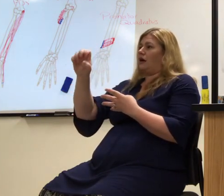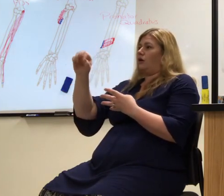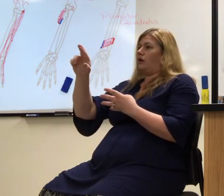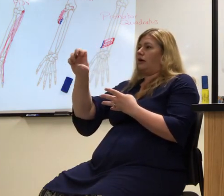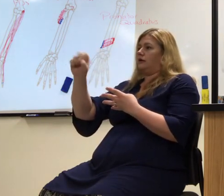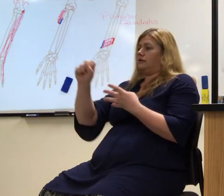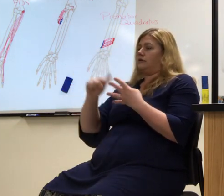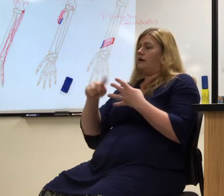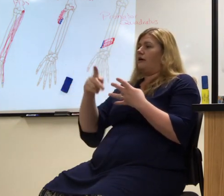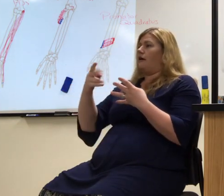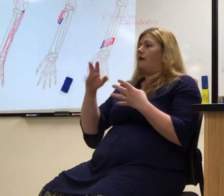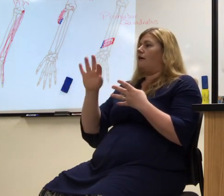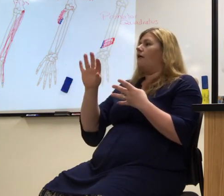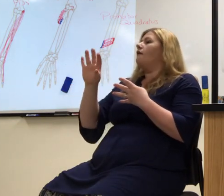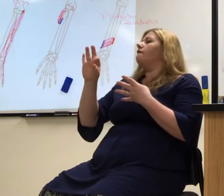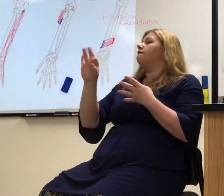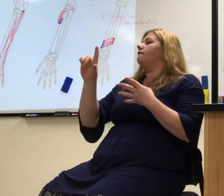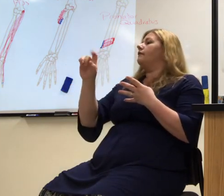radialis.